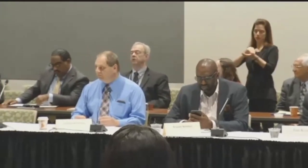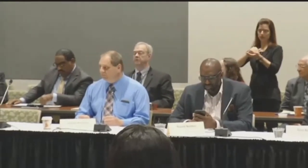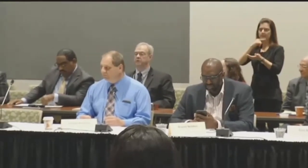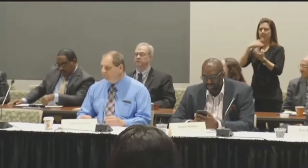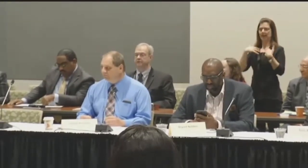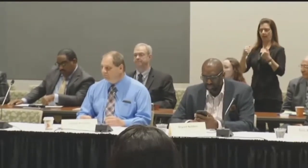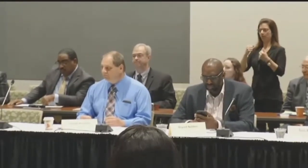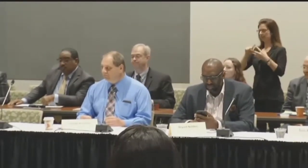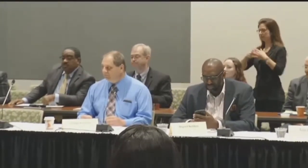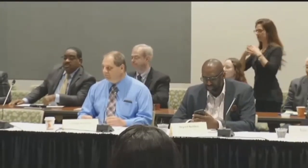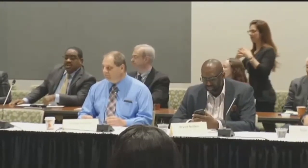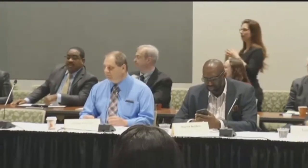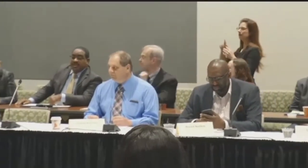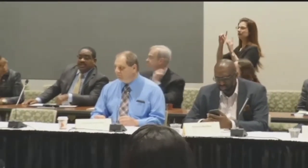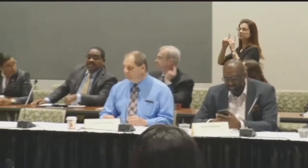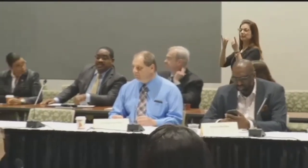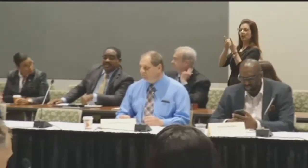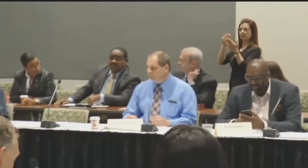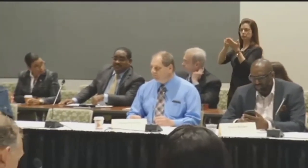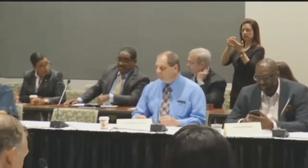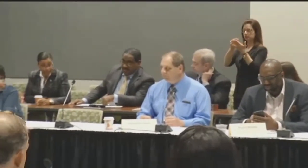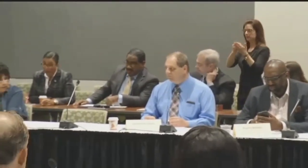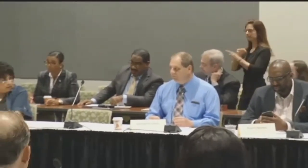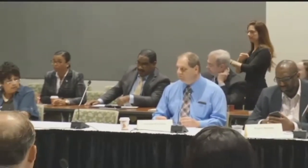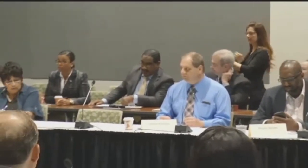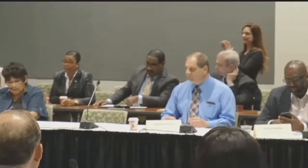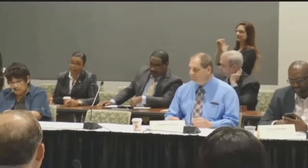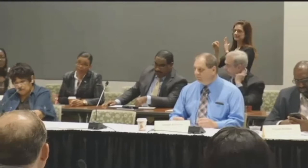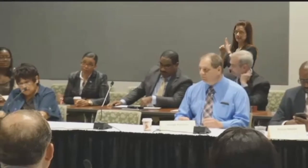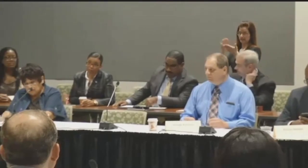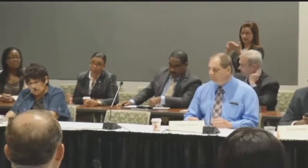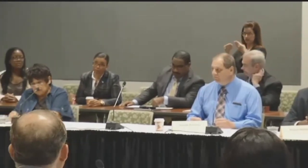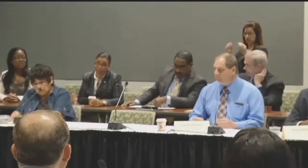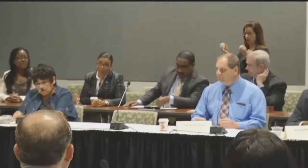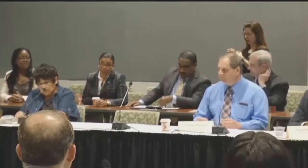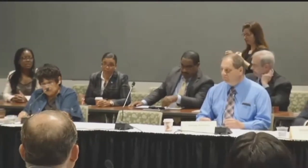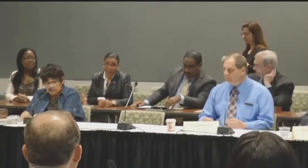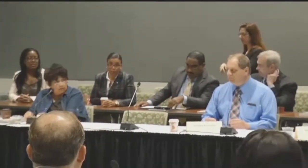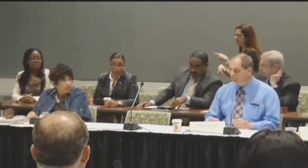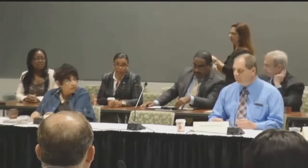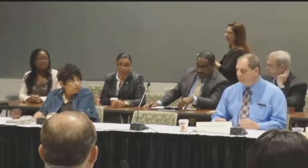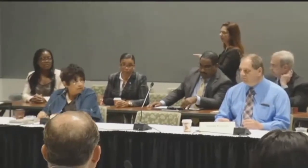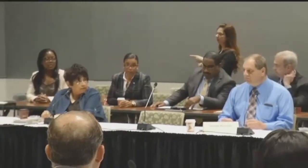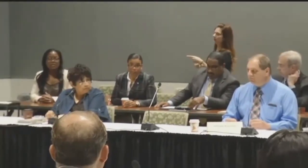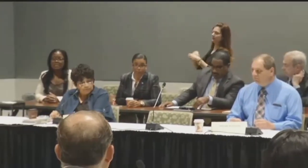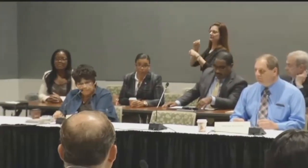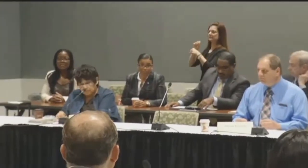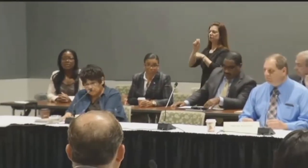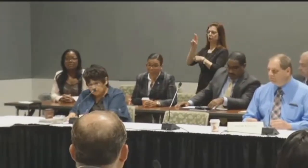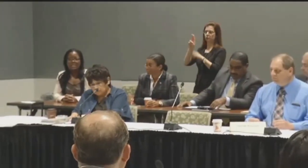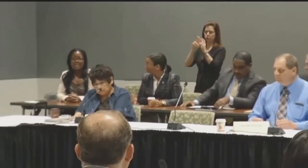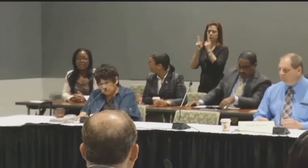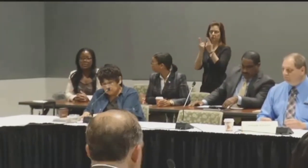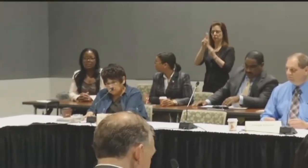Steckelberg, Department of Treasury. Mark McNeil, State Budget Office. Marcy Allen, UAW Local 6000, State Employees.